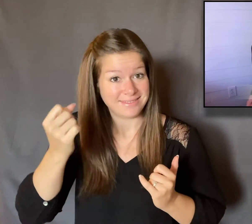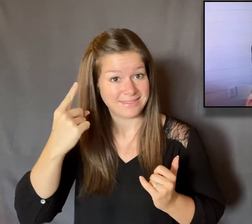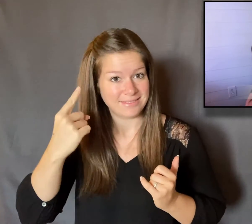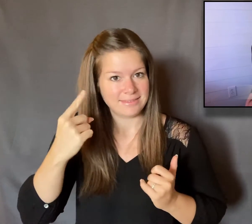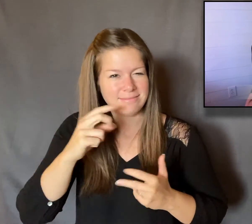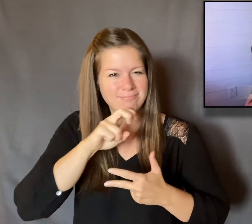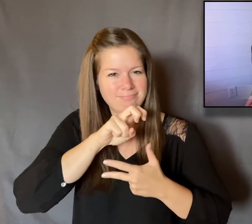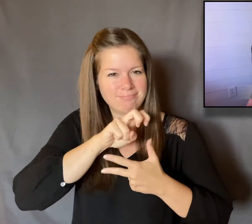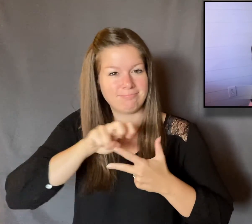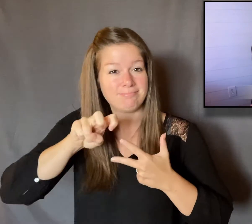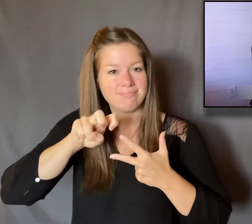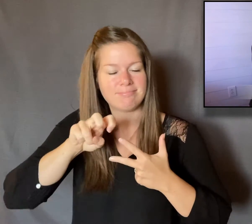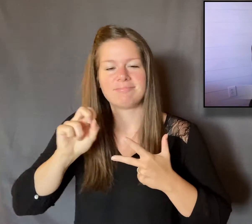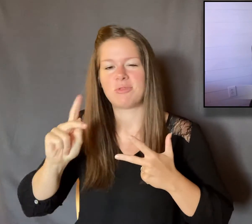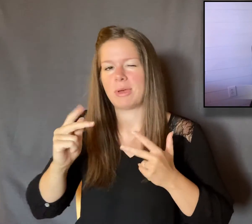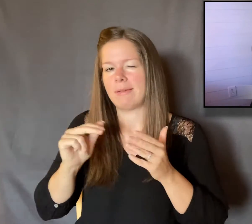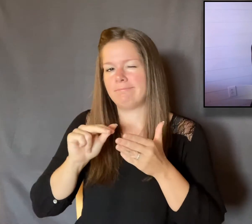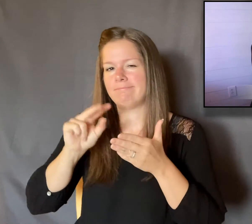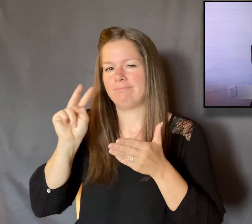Let's read.